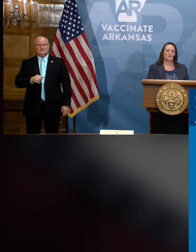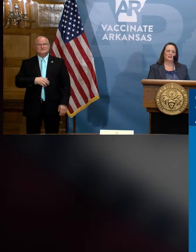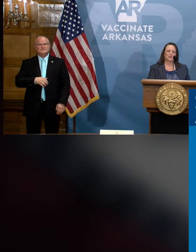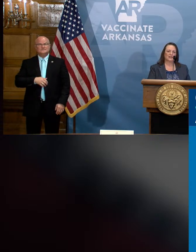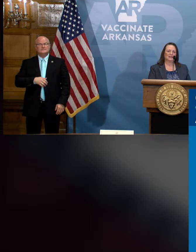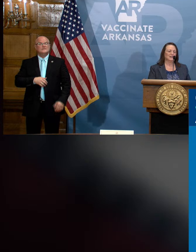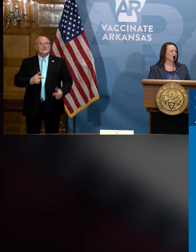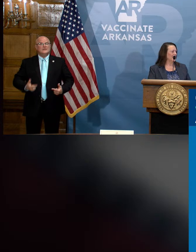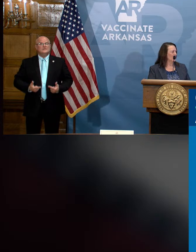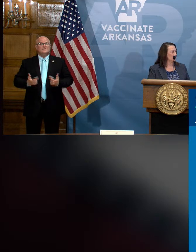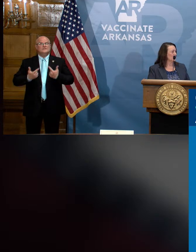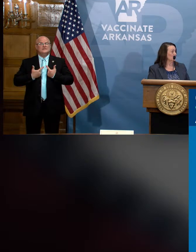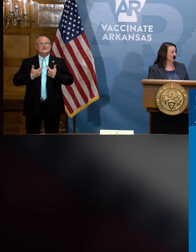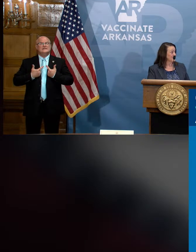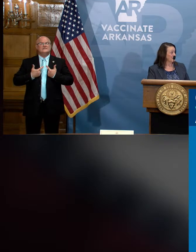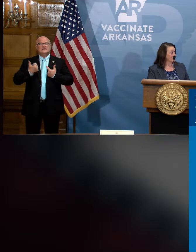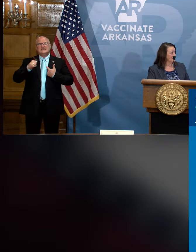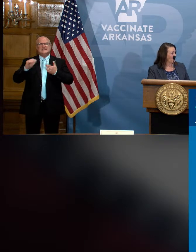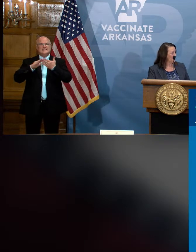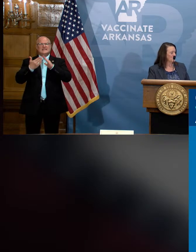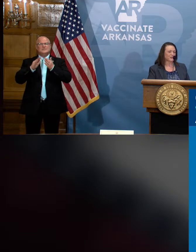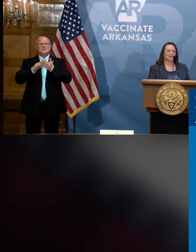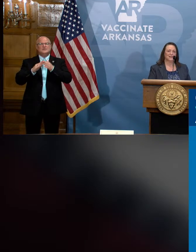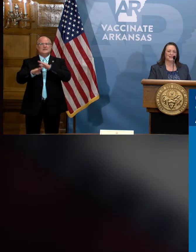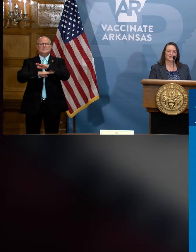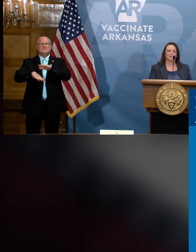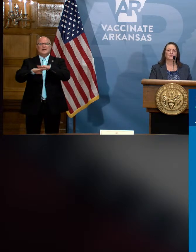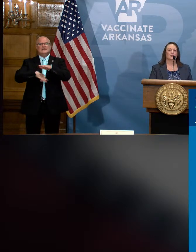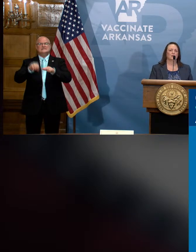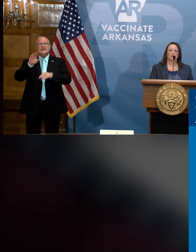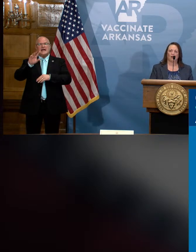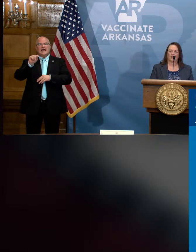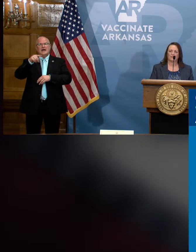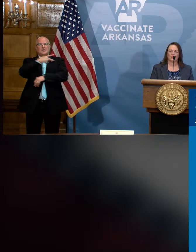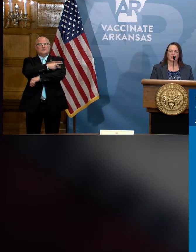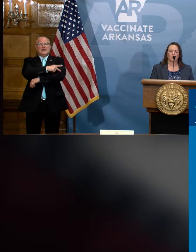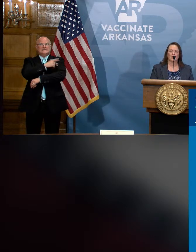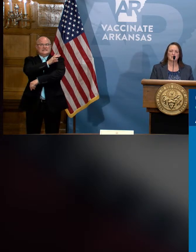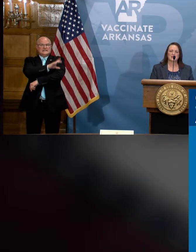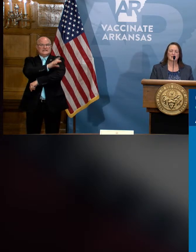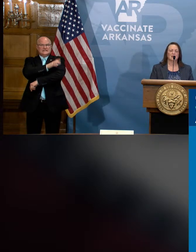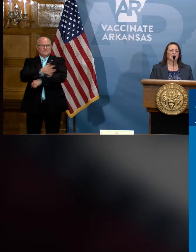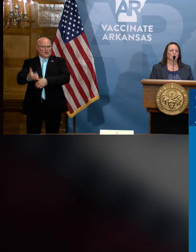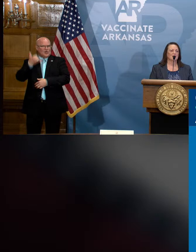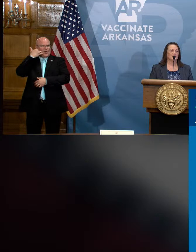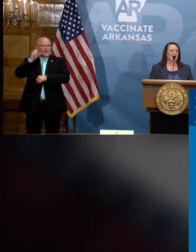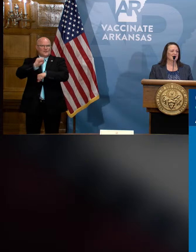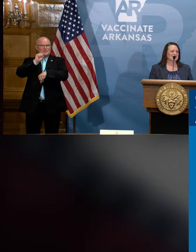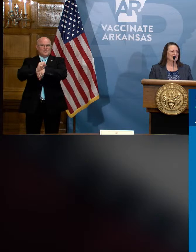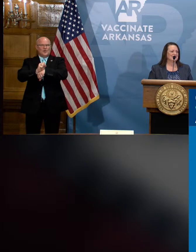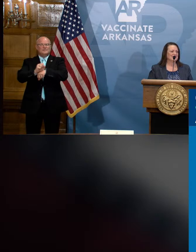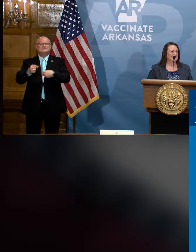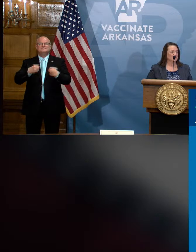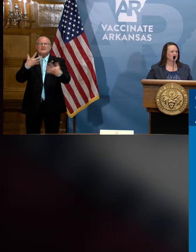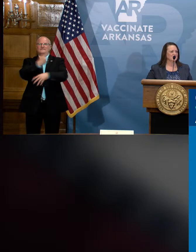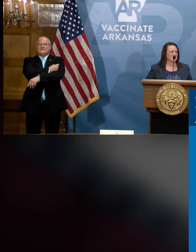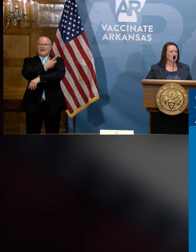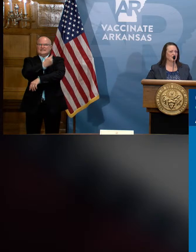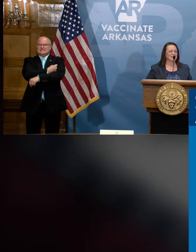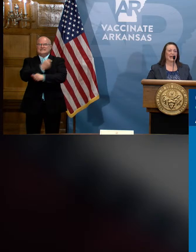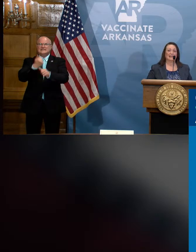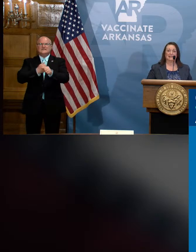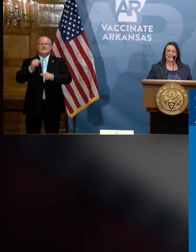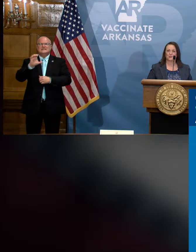if you live near any of our community-based outpatient clinics, you can call them for an appointment. We're giving vaccines in each